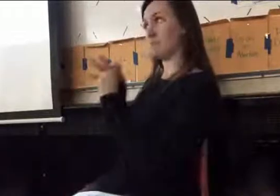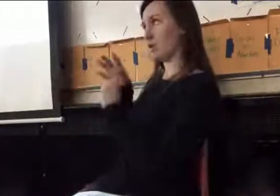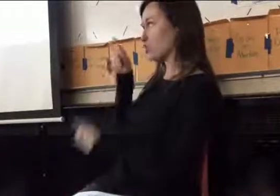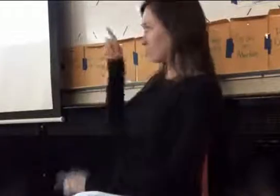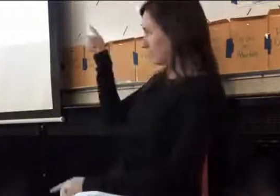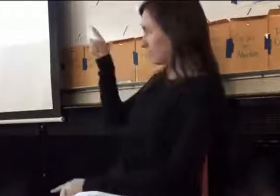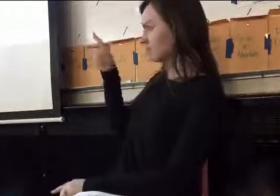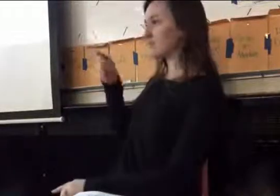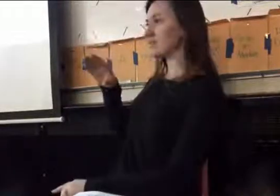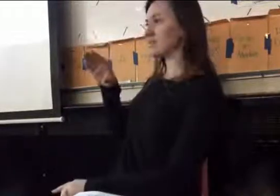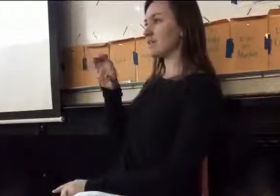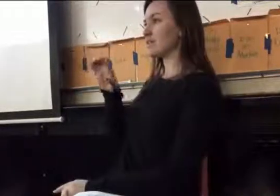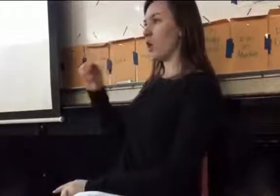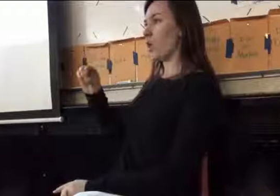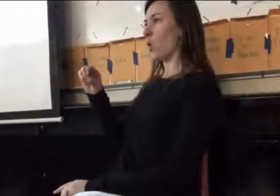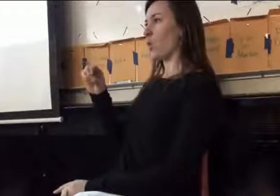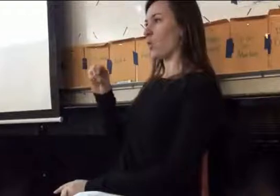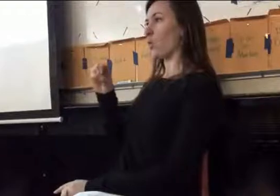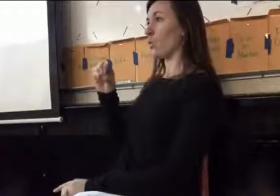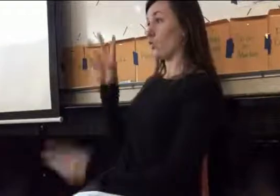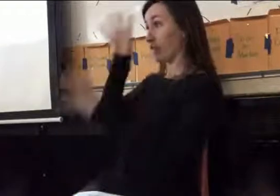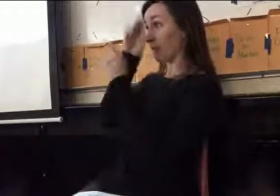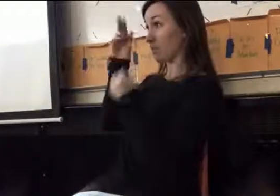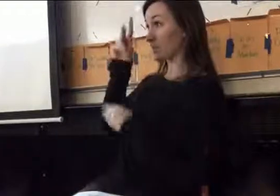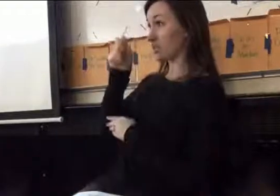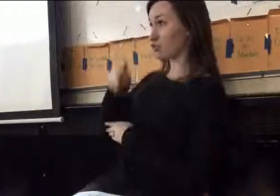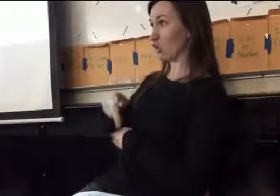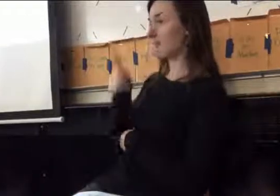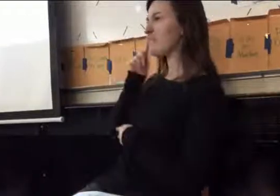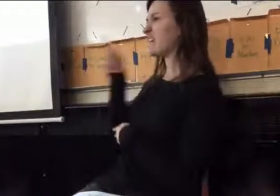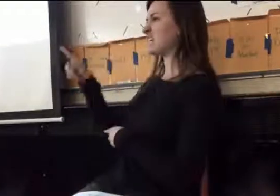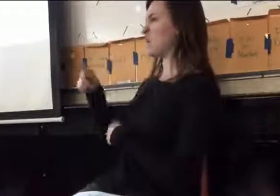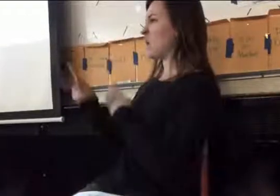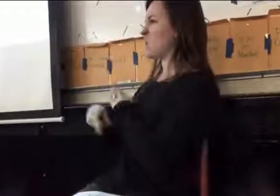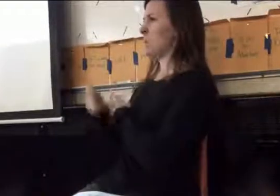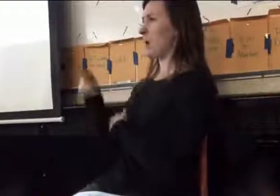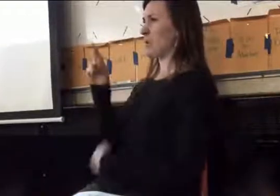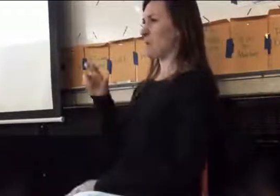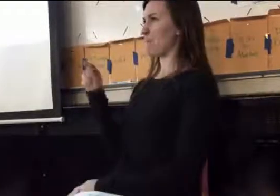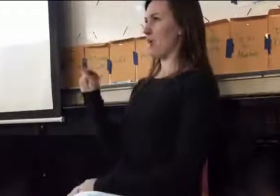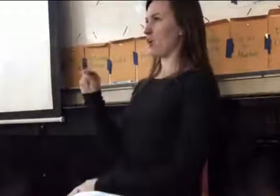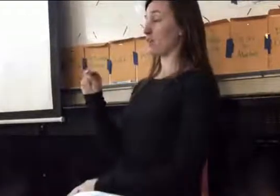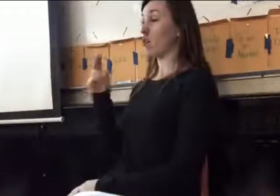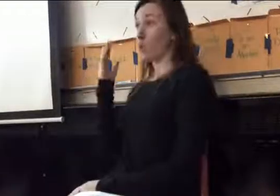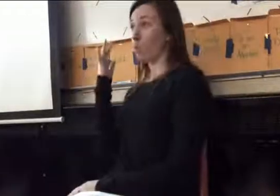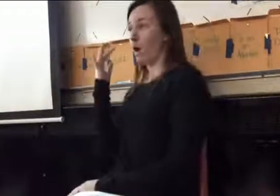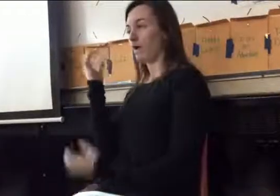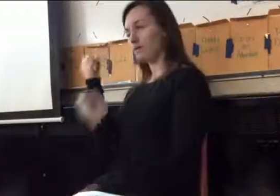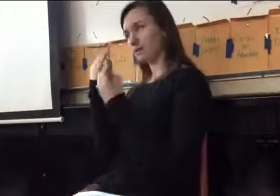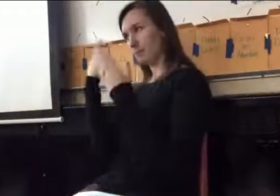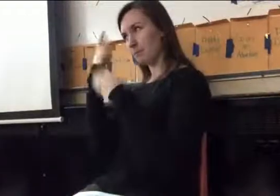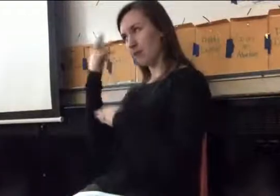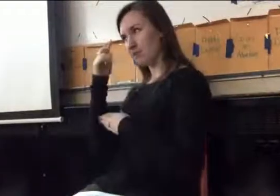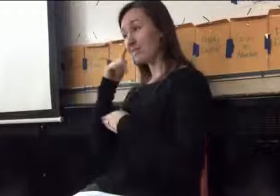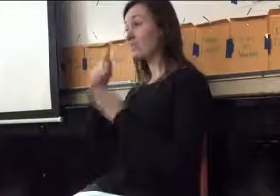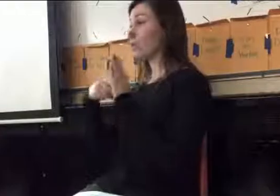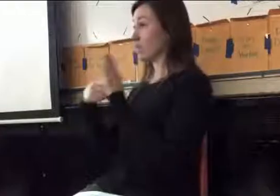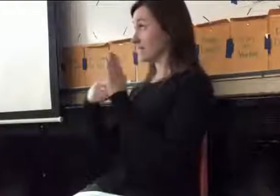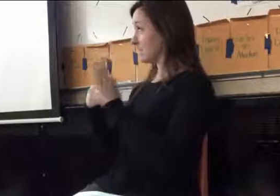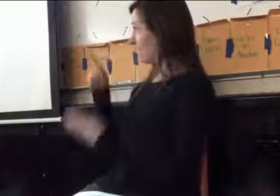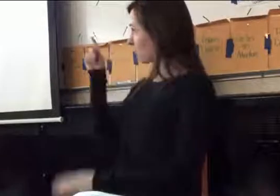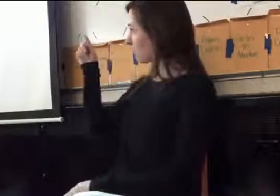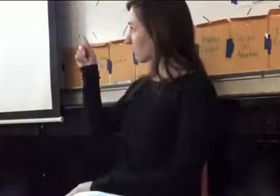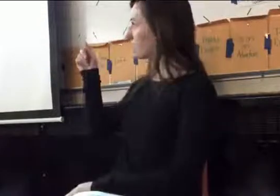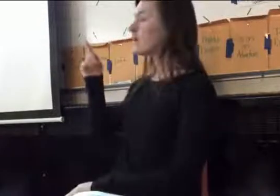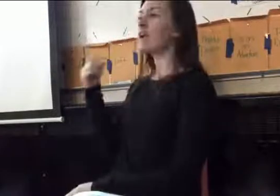CEO. He sees Amazon's CEO as a robber baron. Now, why this could be as many different reasons. But for example, it's not going to be